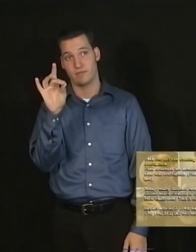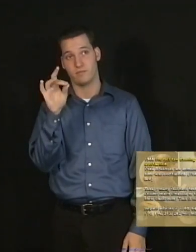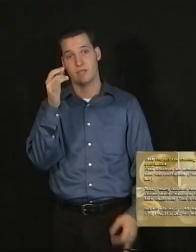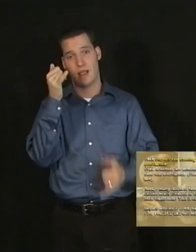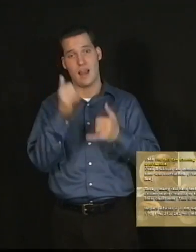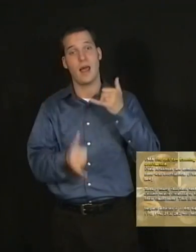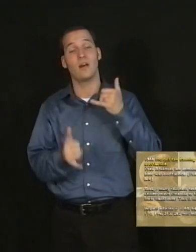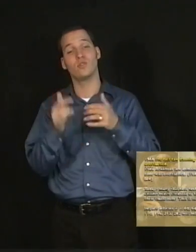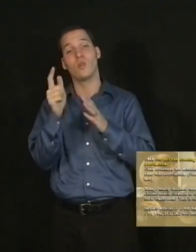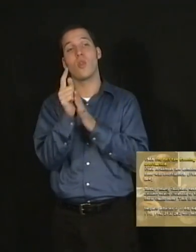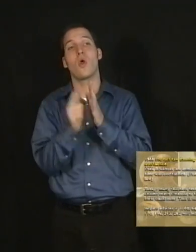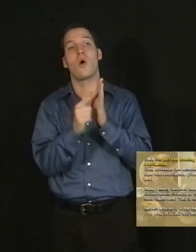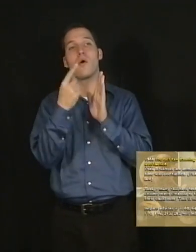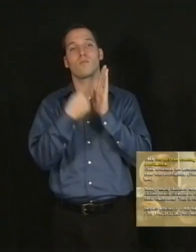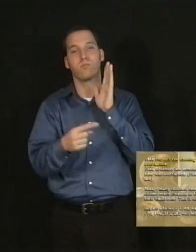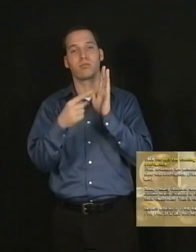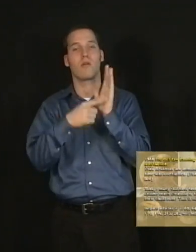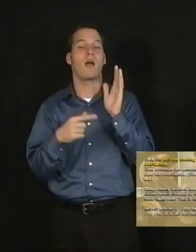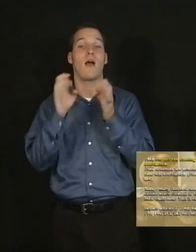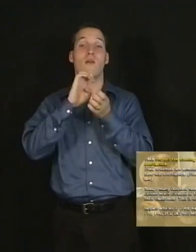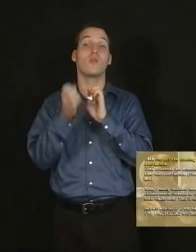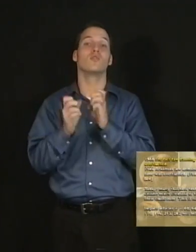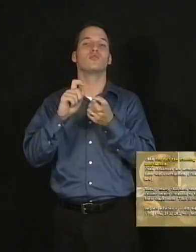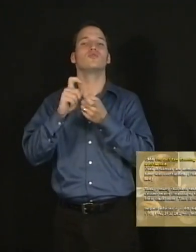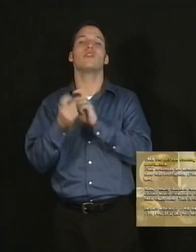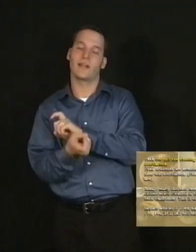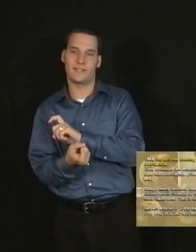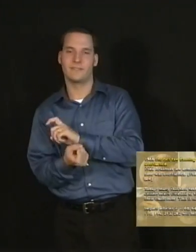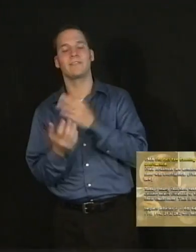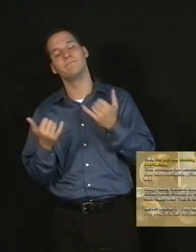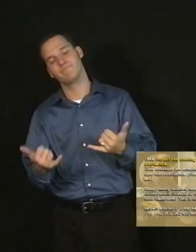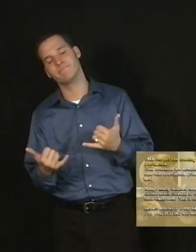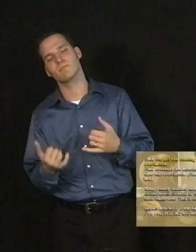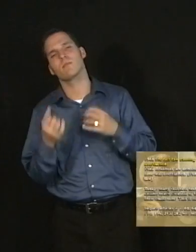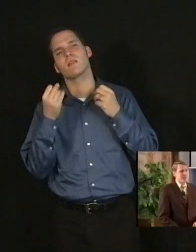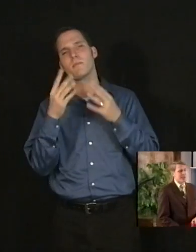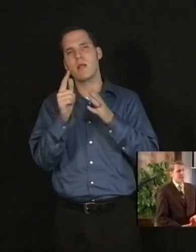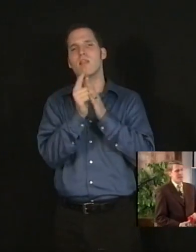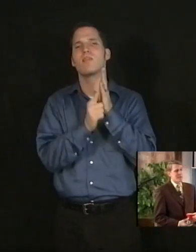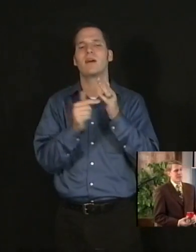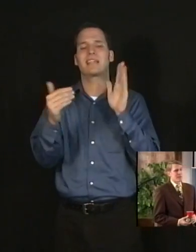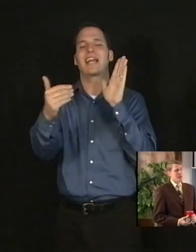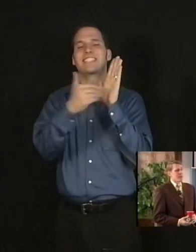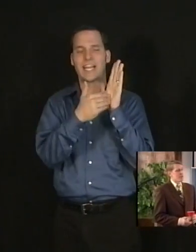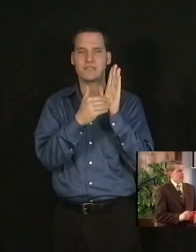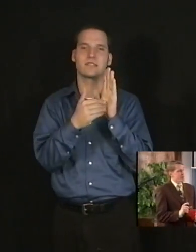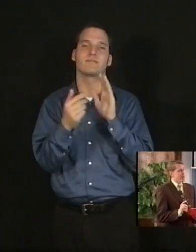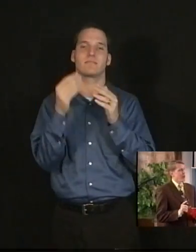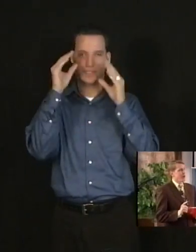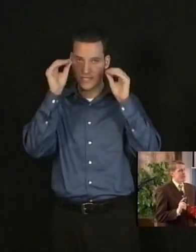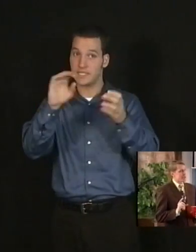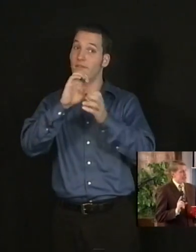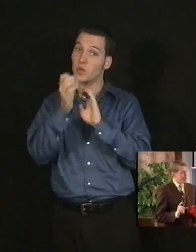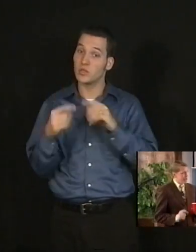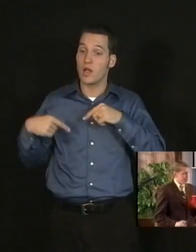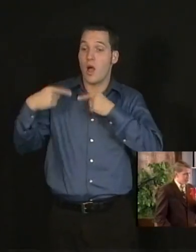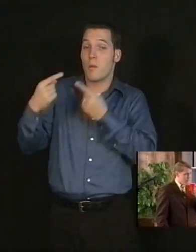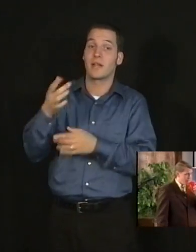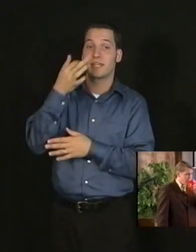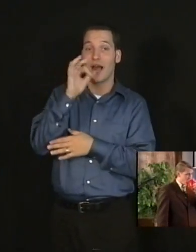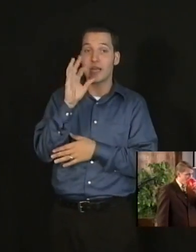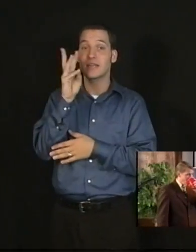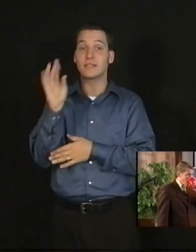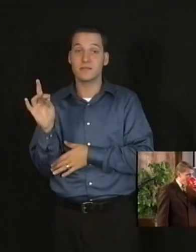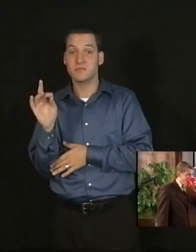evolution was overturned. Now keep in mind, there were many laws against teaching evolution until 1968. There's never been a law against teaching